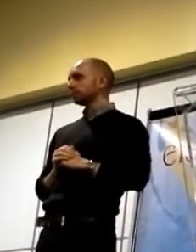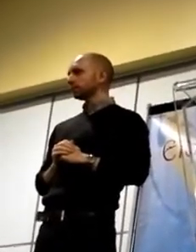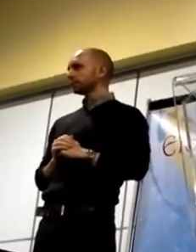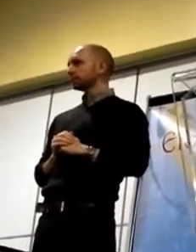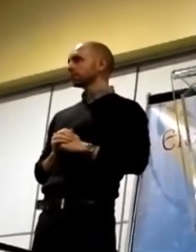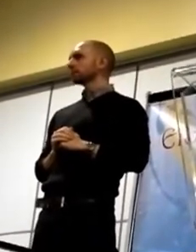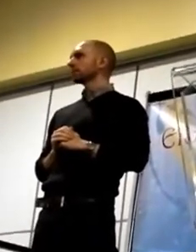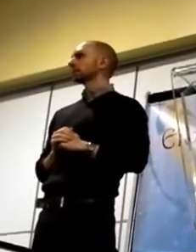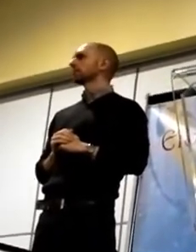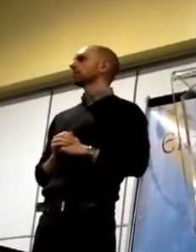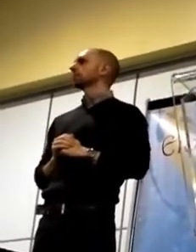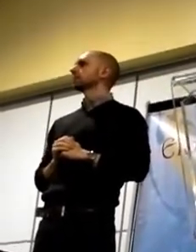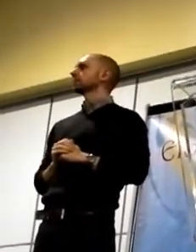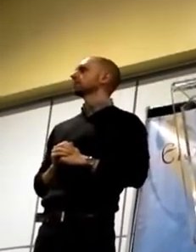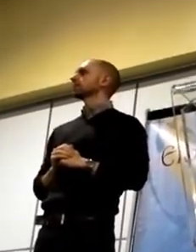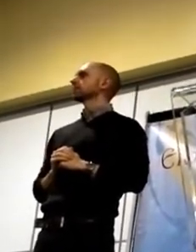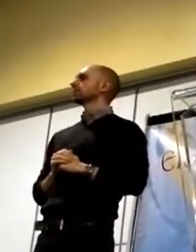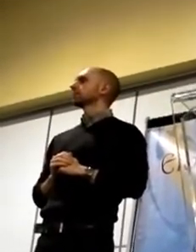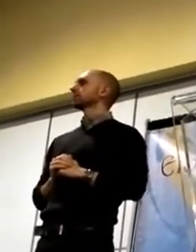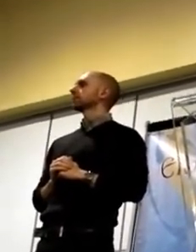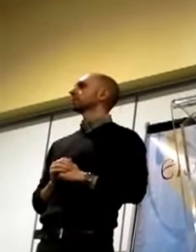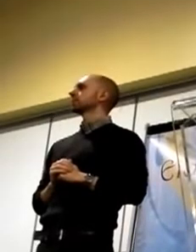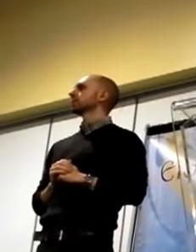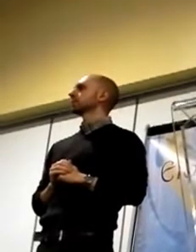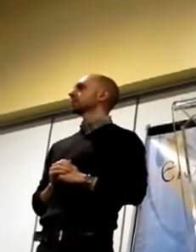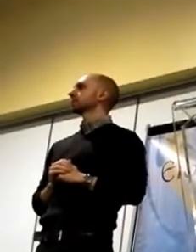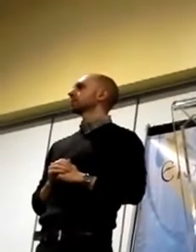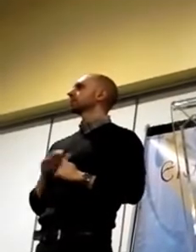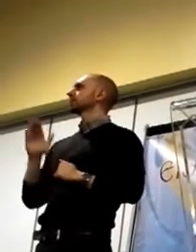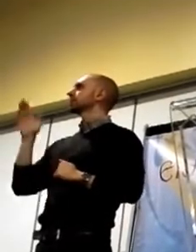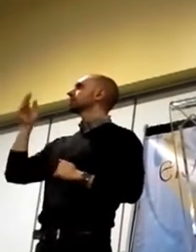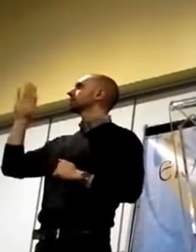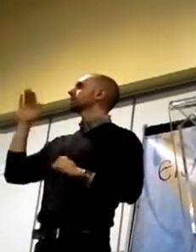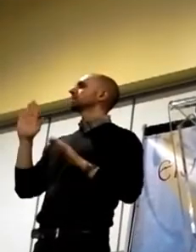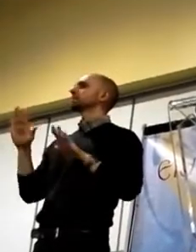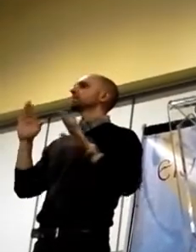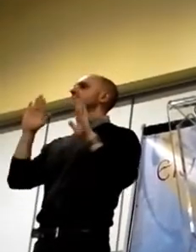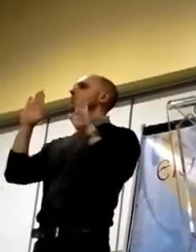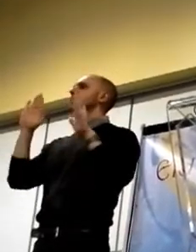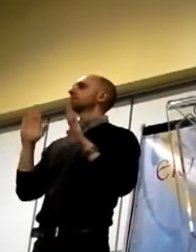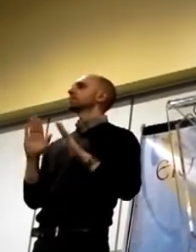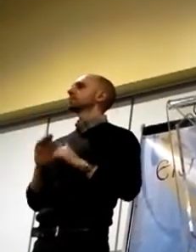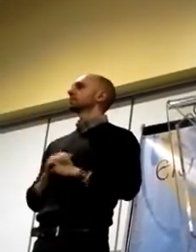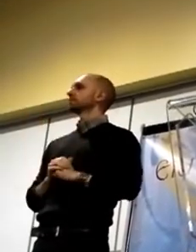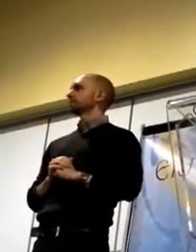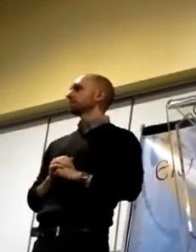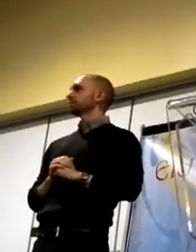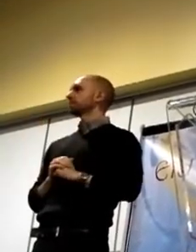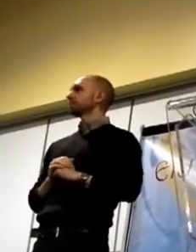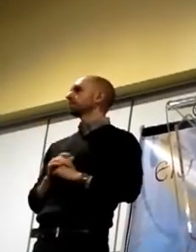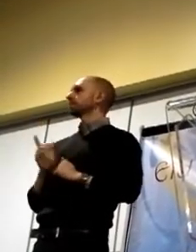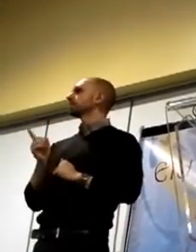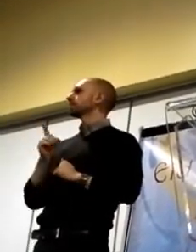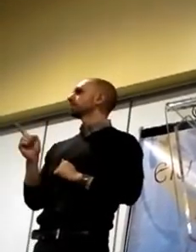Allahu Akbar. As many as there are pilgrims in